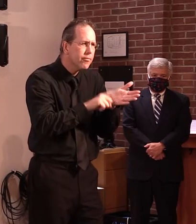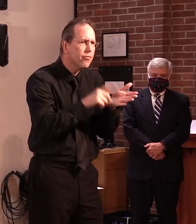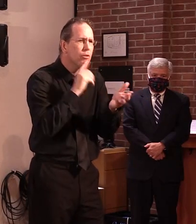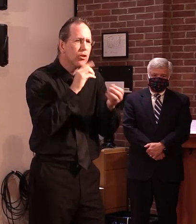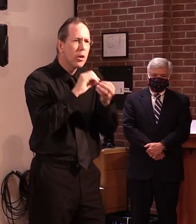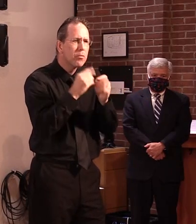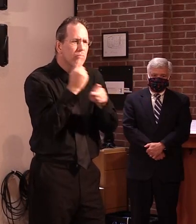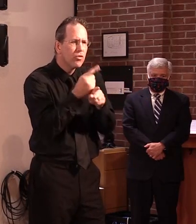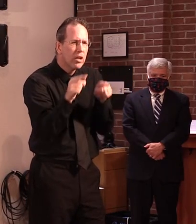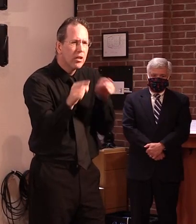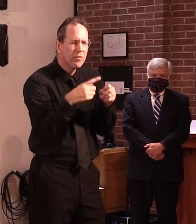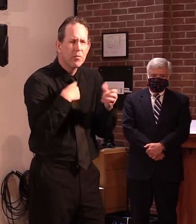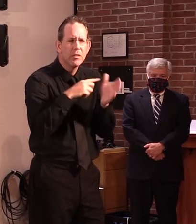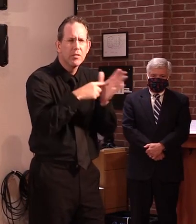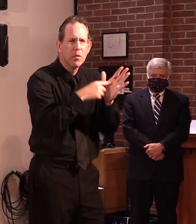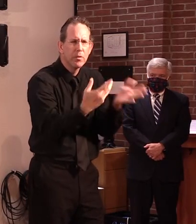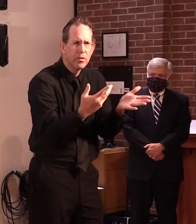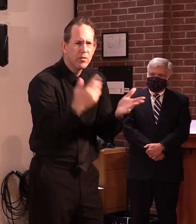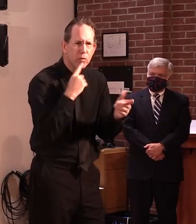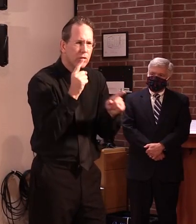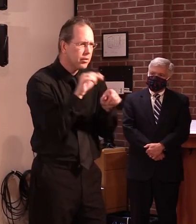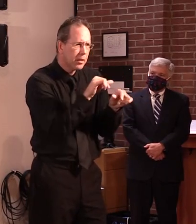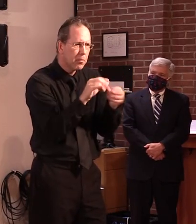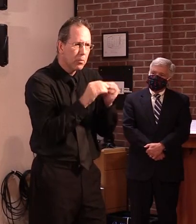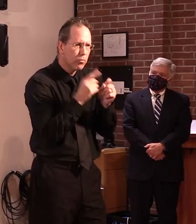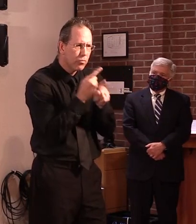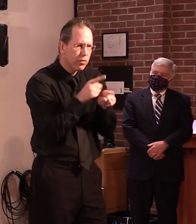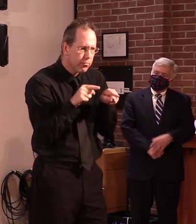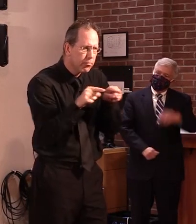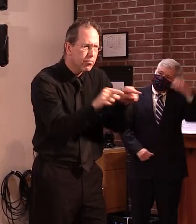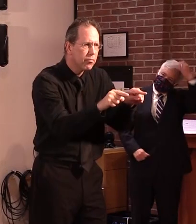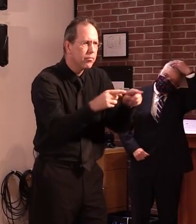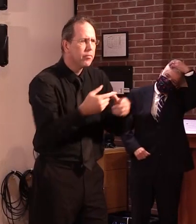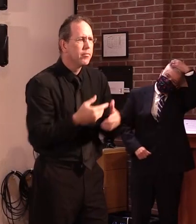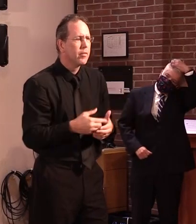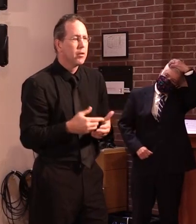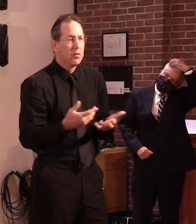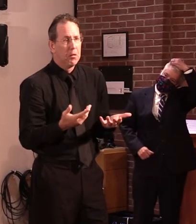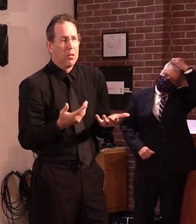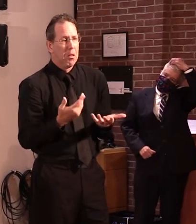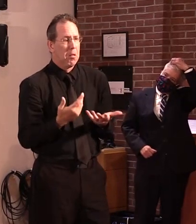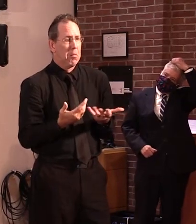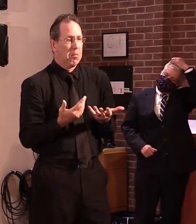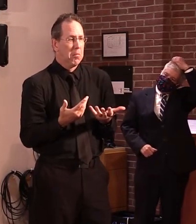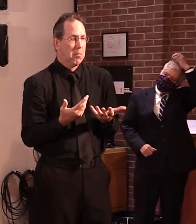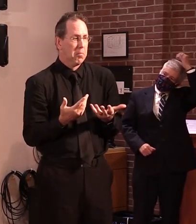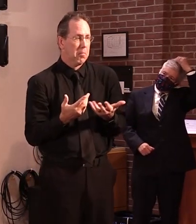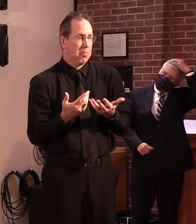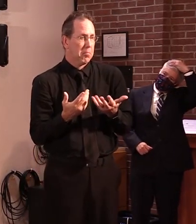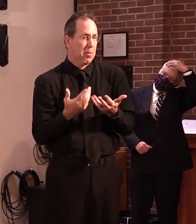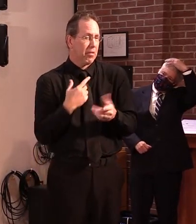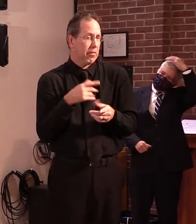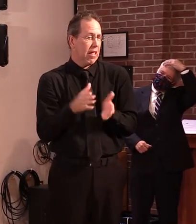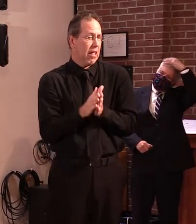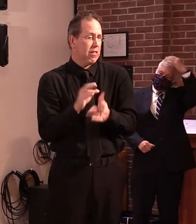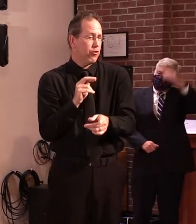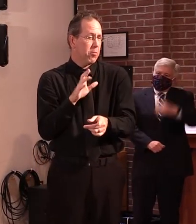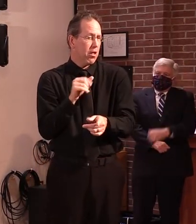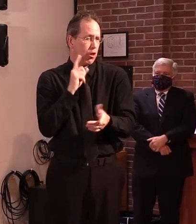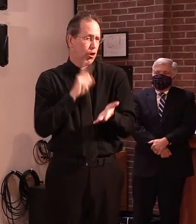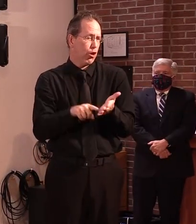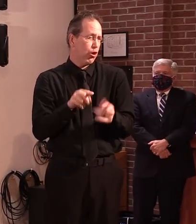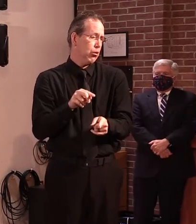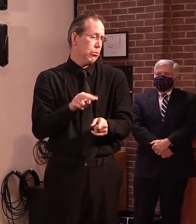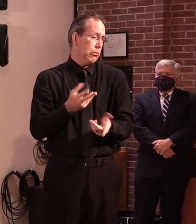other institutions that I'm not. So. Yeah, we'll get that. We'll get that for you, Mike. Because we think it's important to